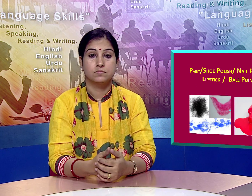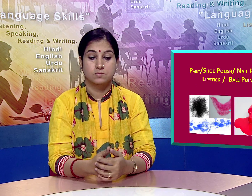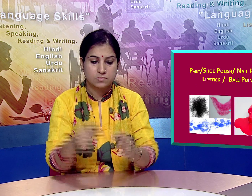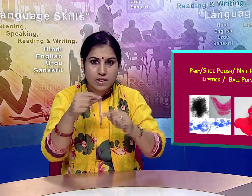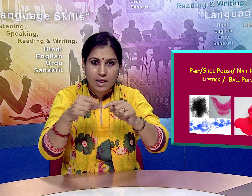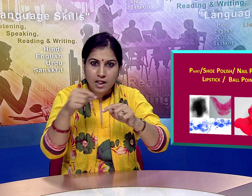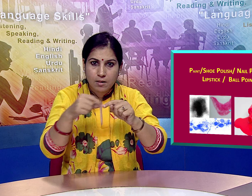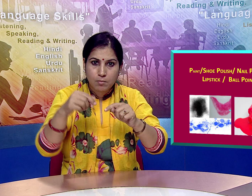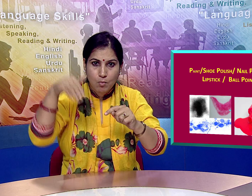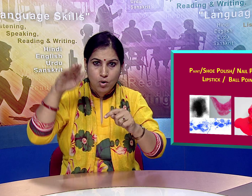nail polish,